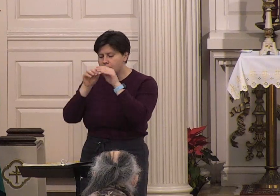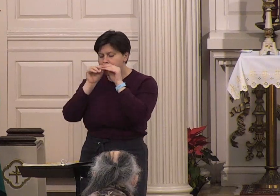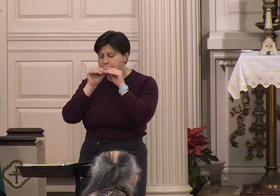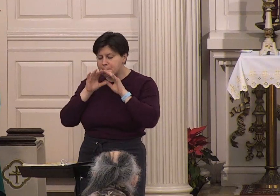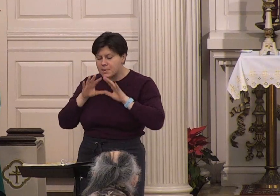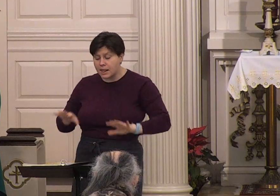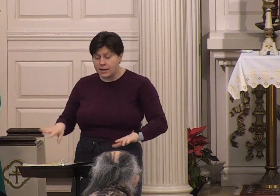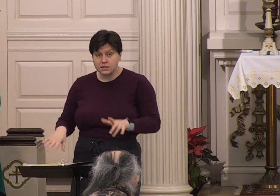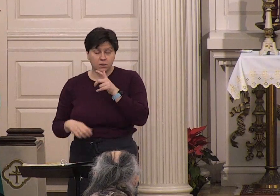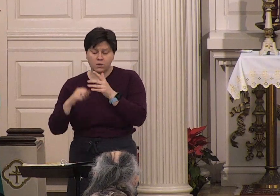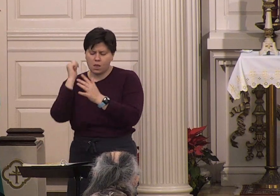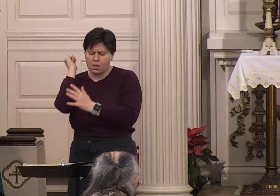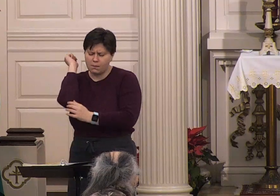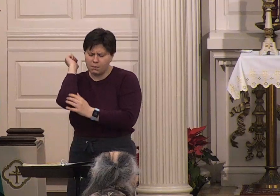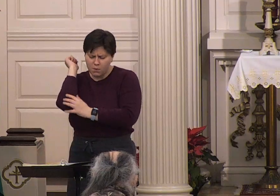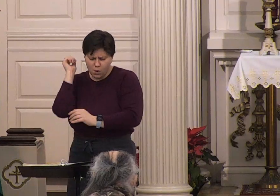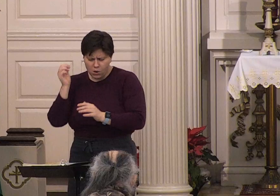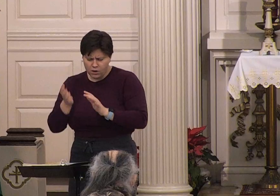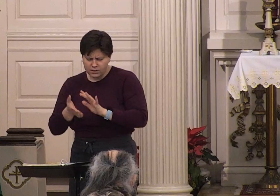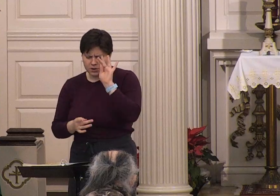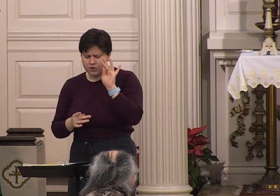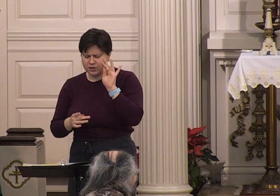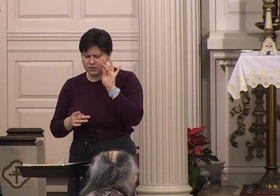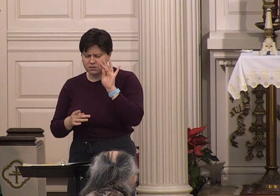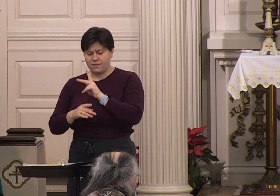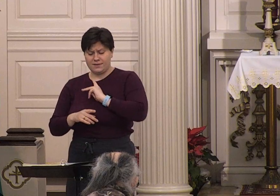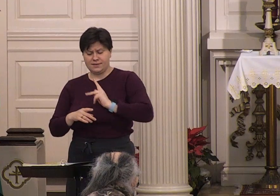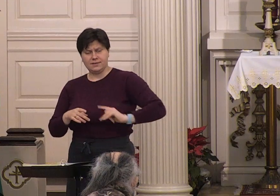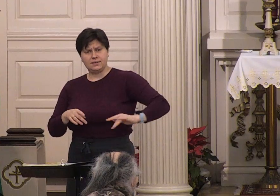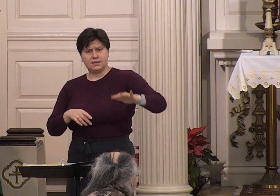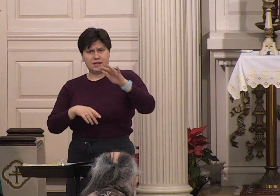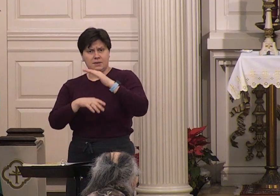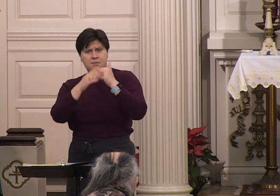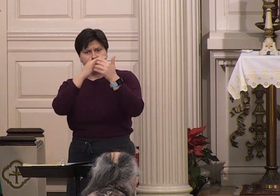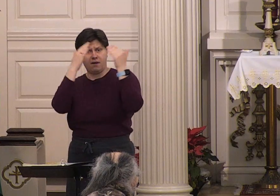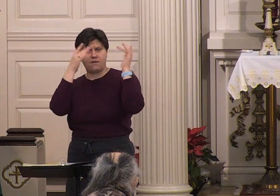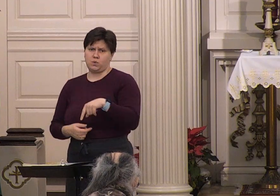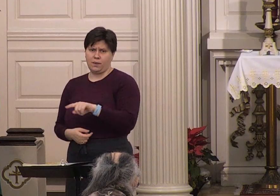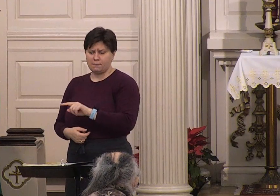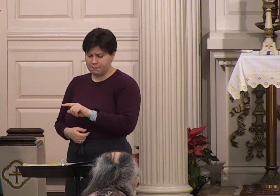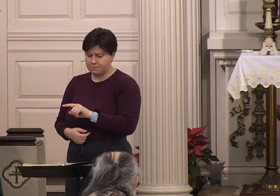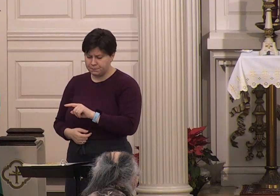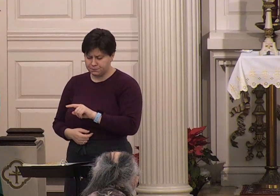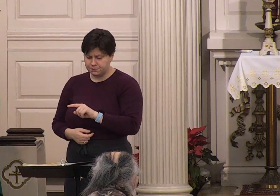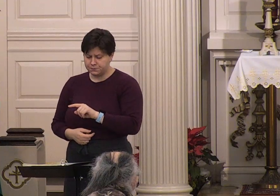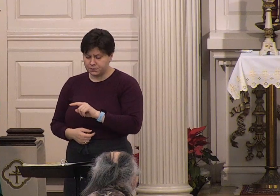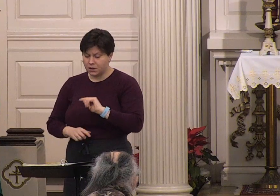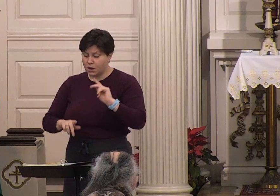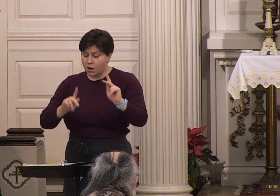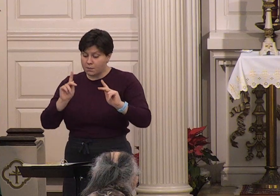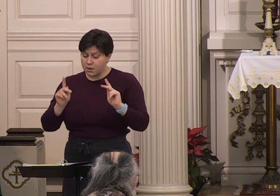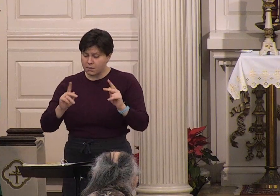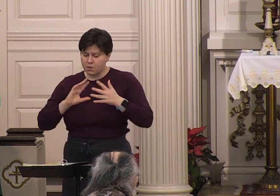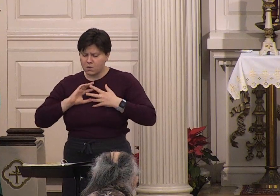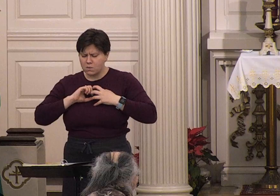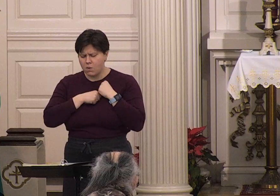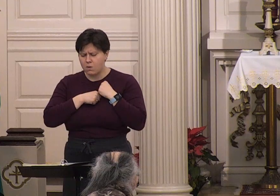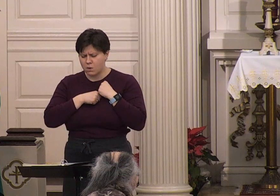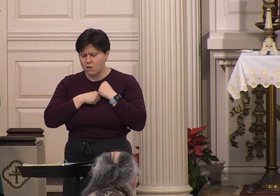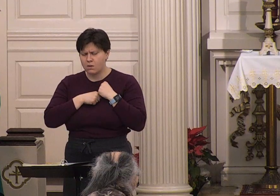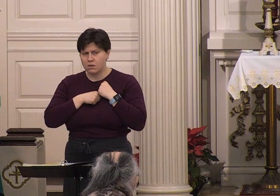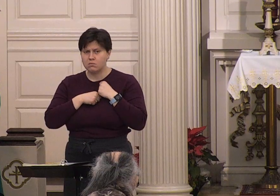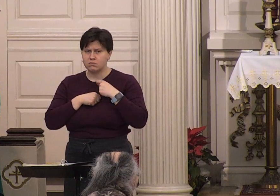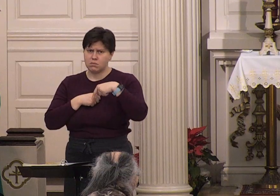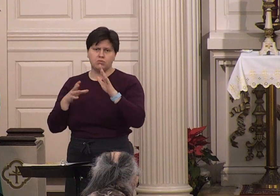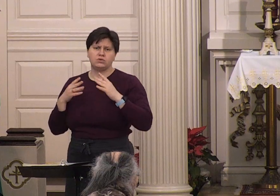spirit, for theirs is the kingdom of heaven. Blessed are they who mourn, for they will be